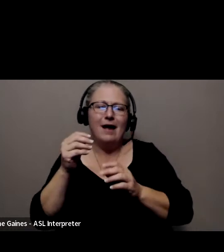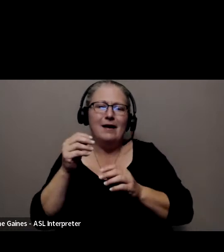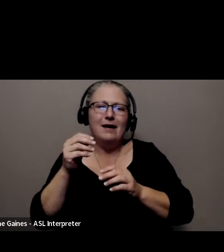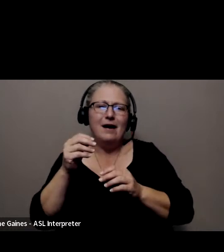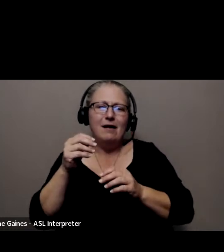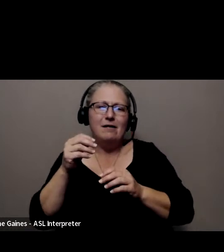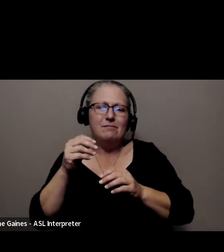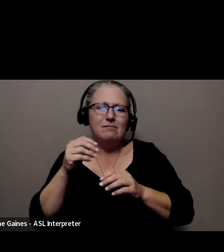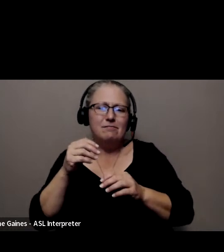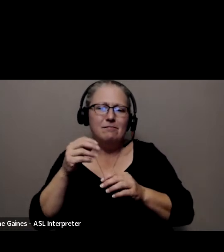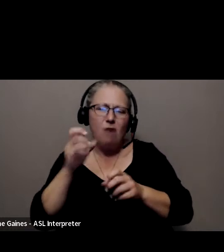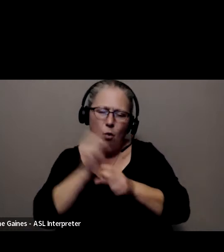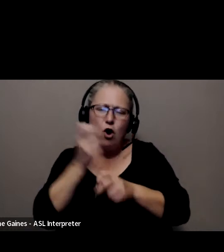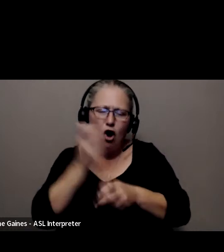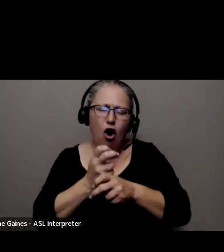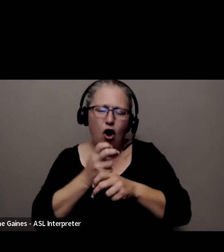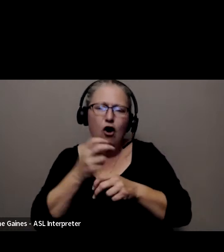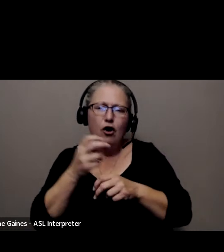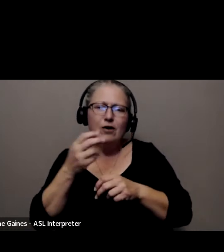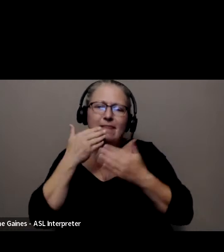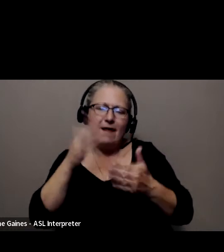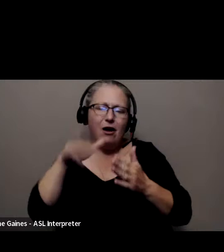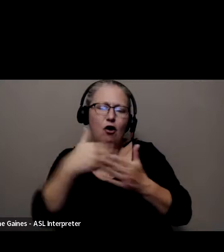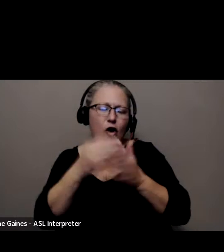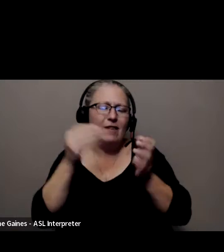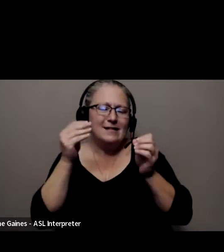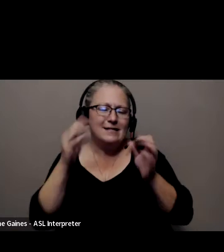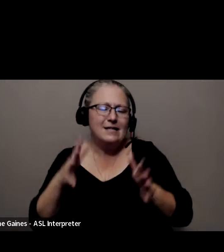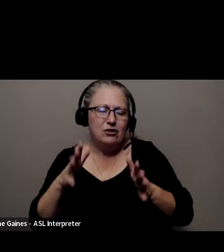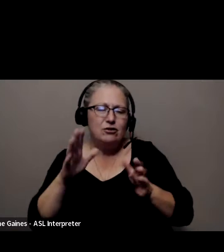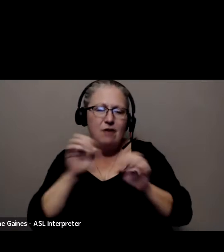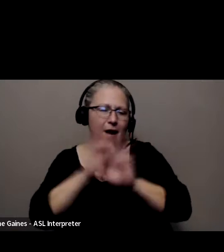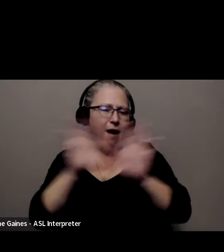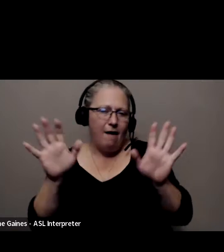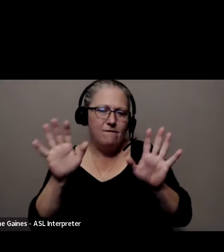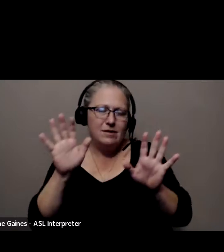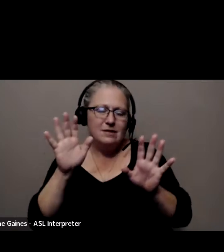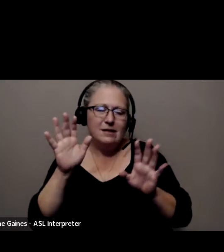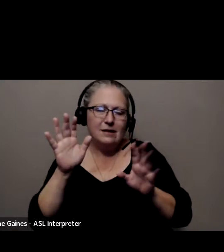So thanks to all the teachers. It's obvious that you have